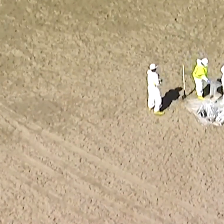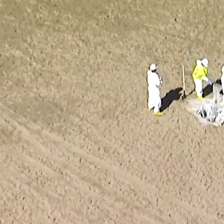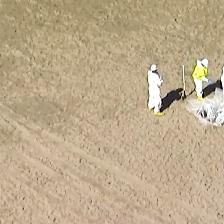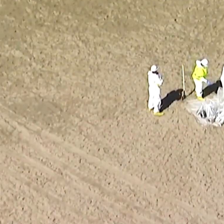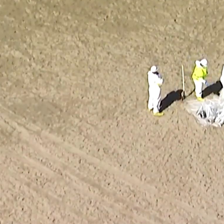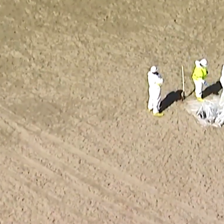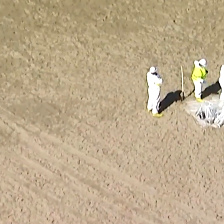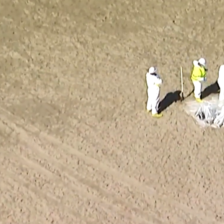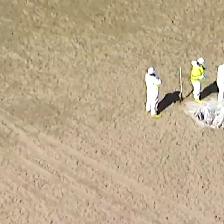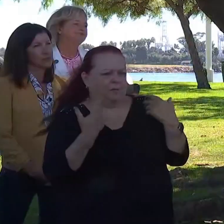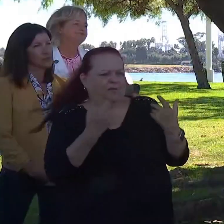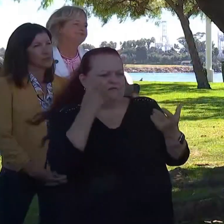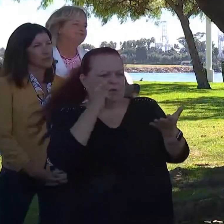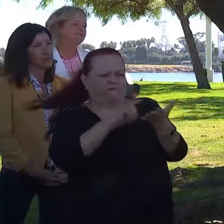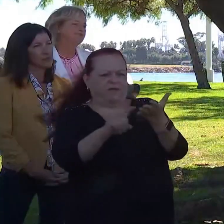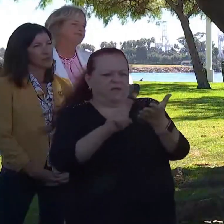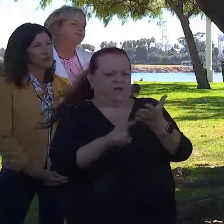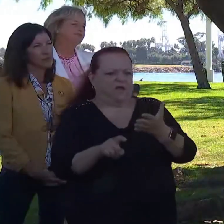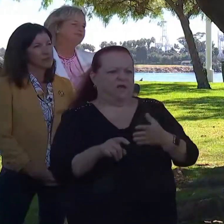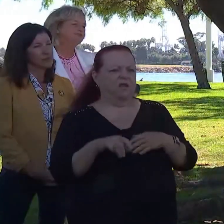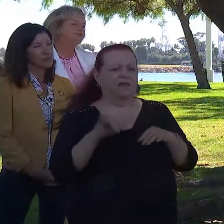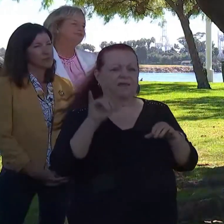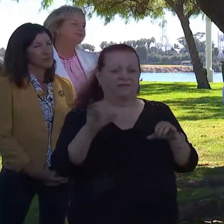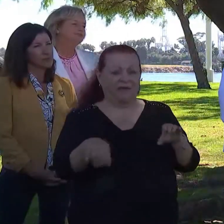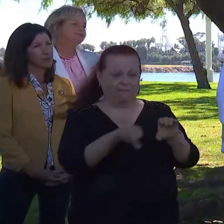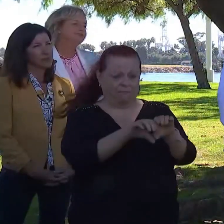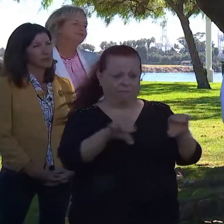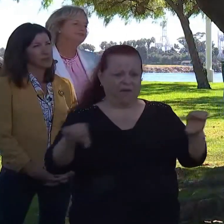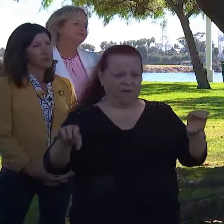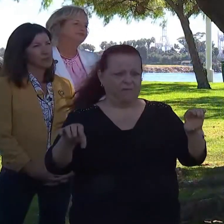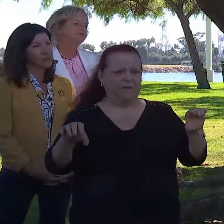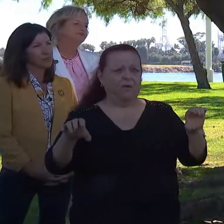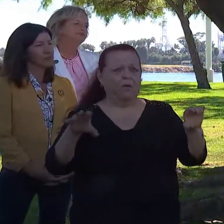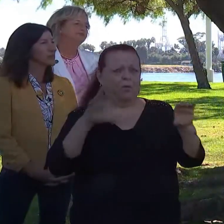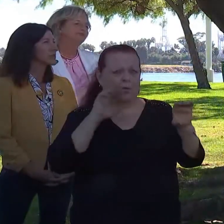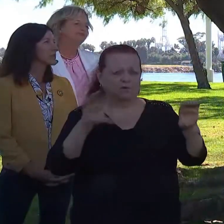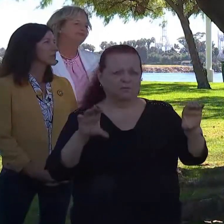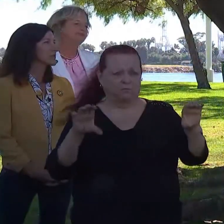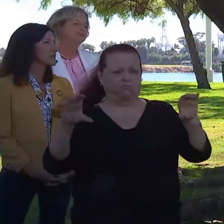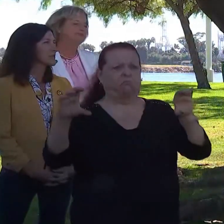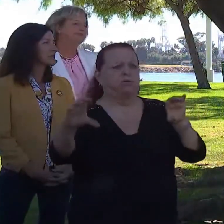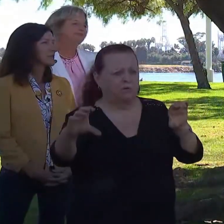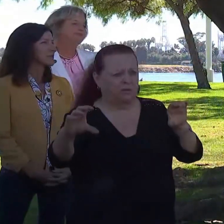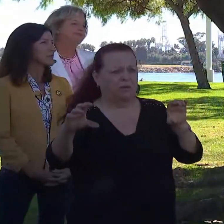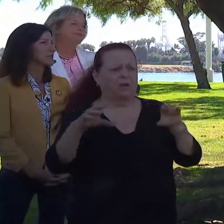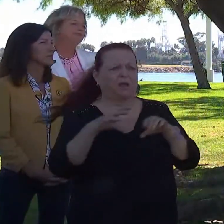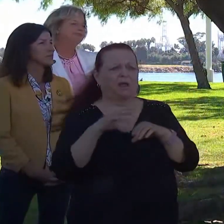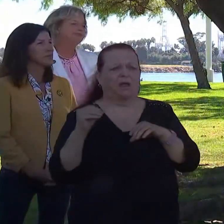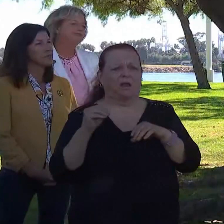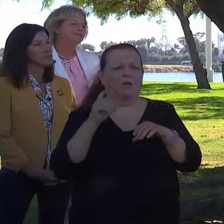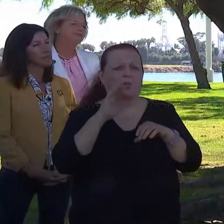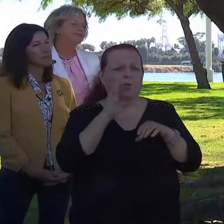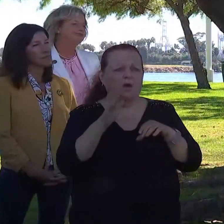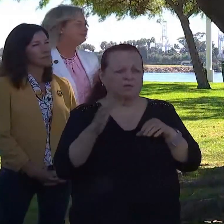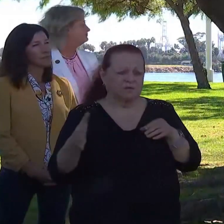the pipeline has been displaced. It is a 16-inch steel pipeline that's a half inch thick and covered in an inch